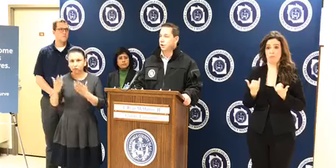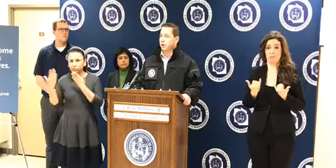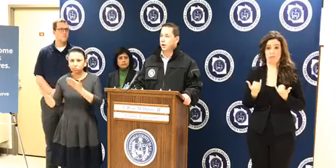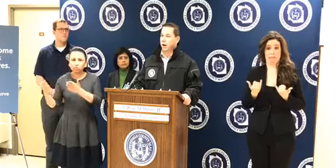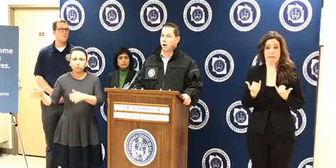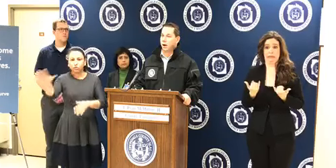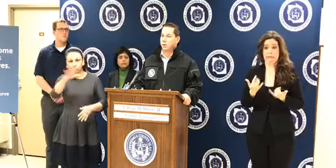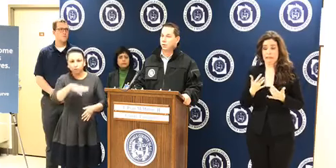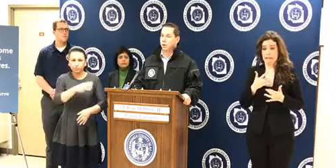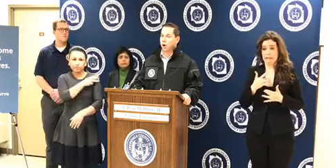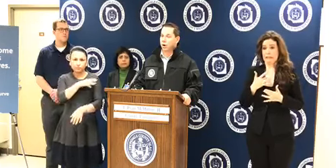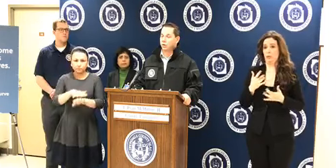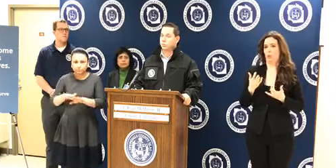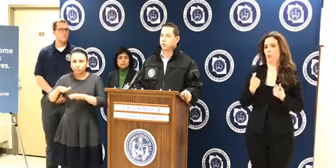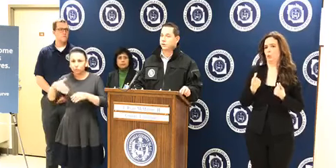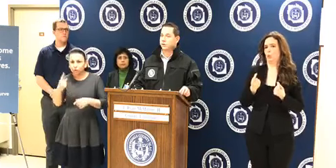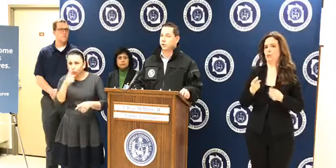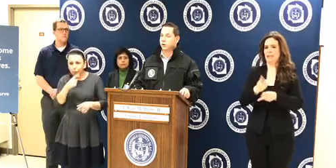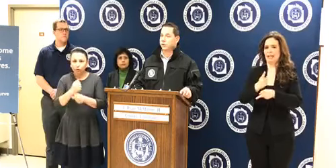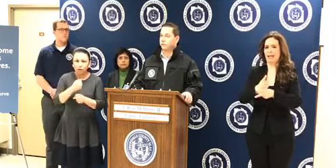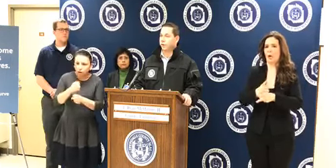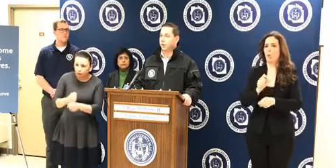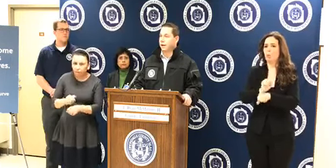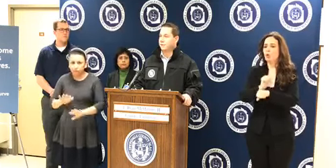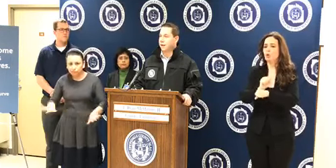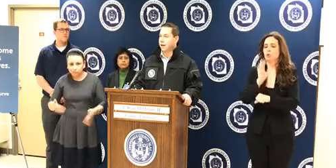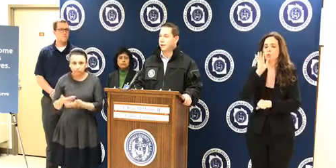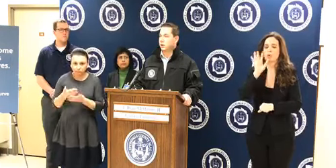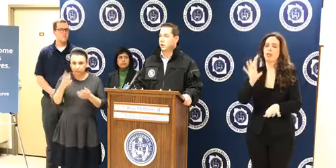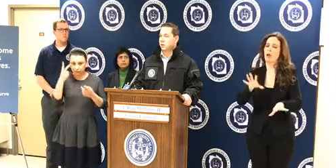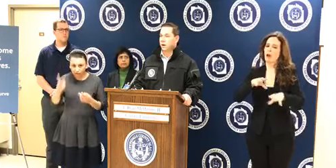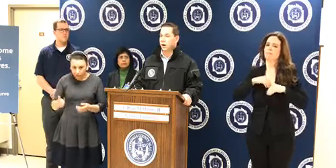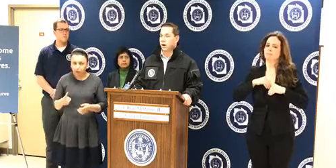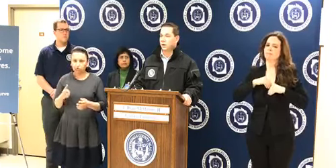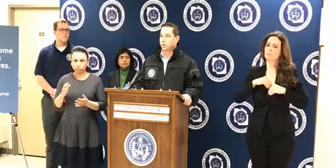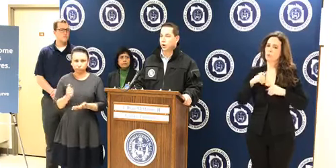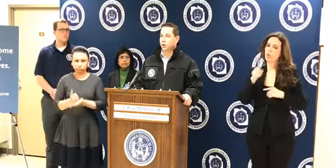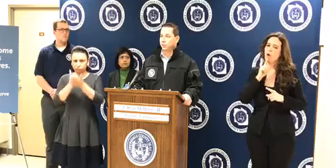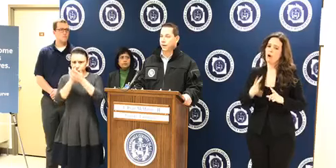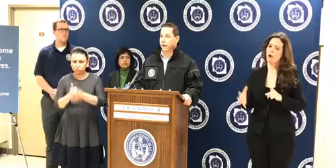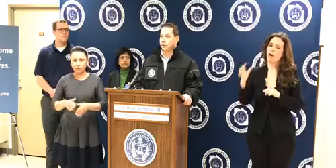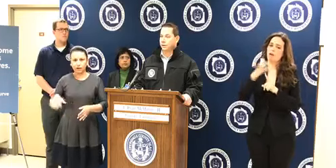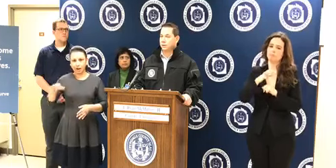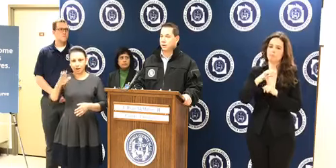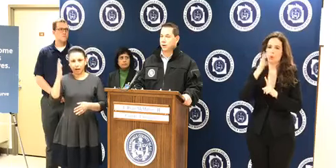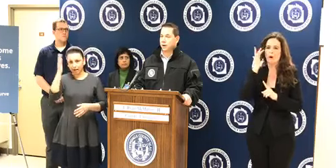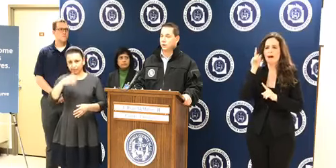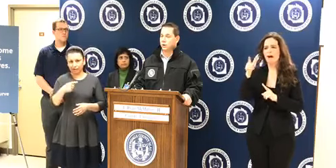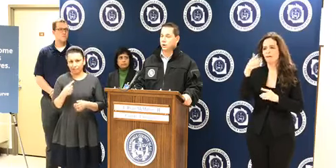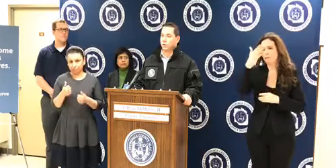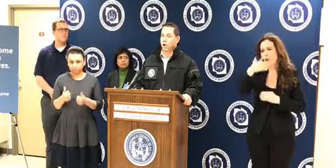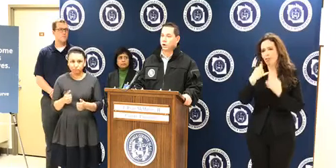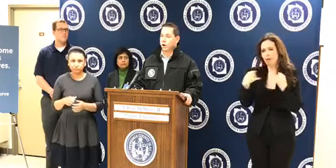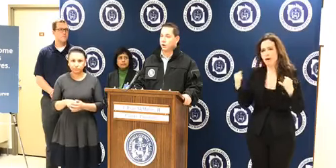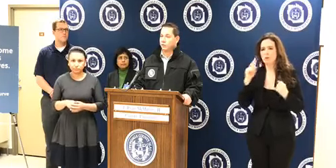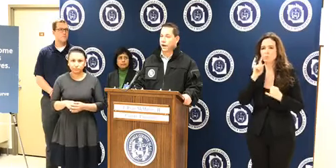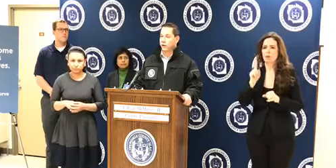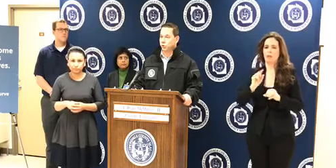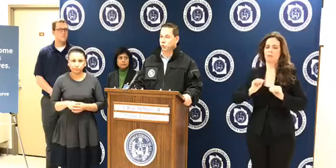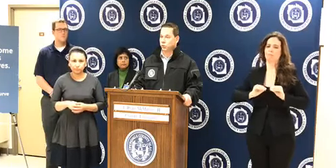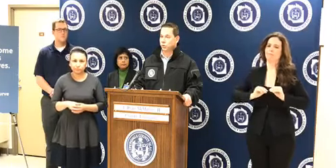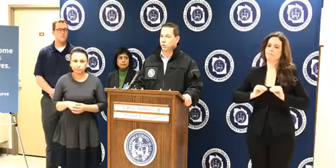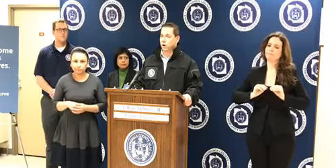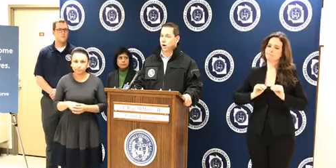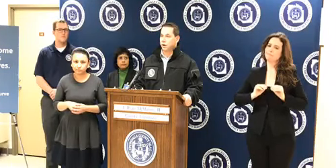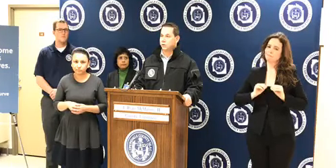industry. You are our community's heroes on the front line today. You are underpaid and you are no longer